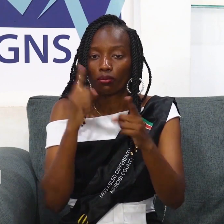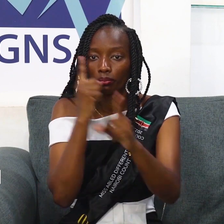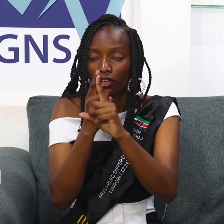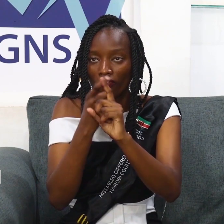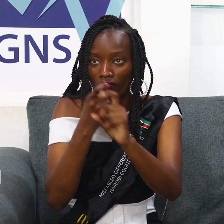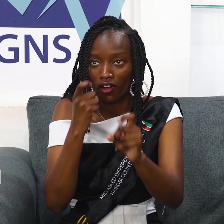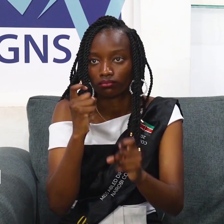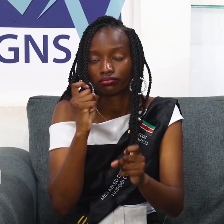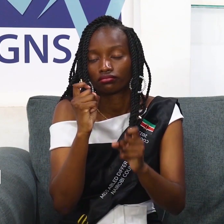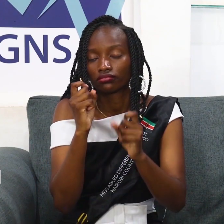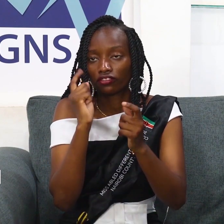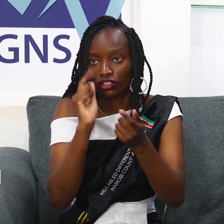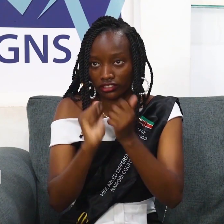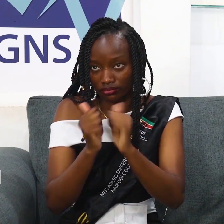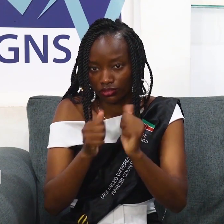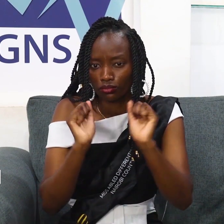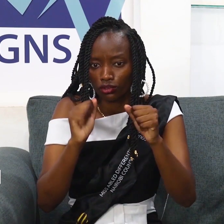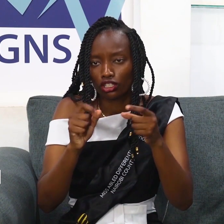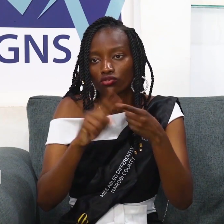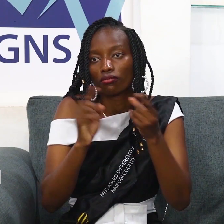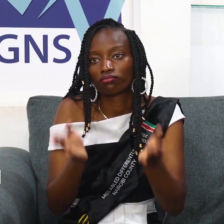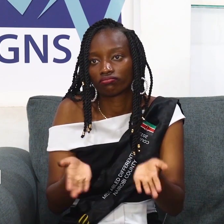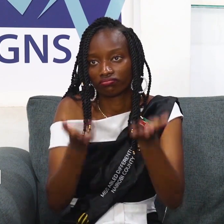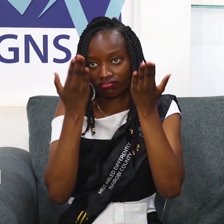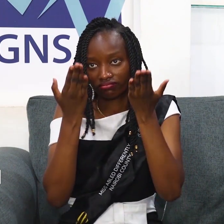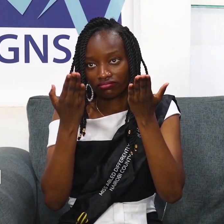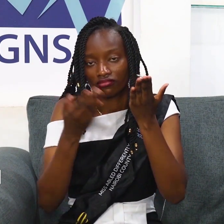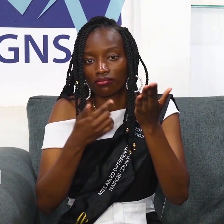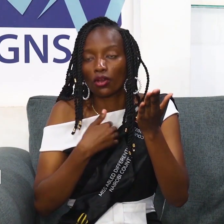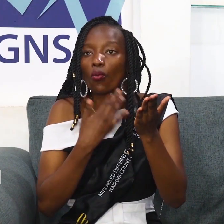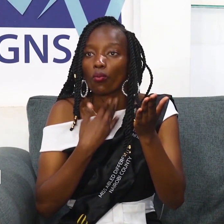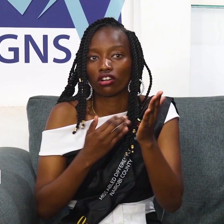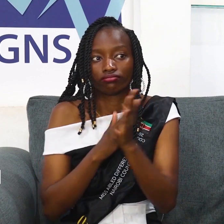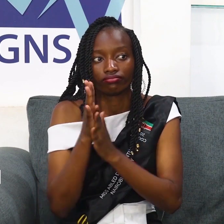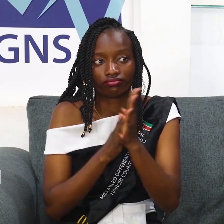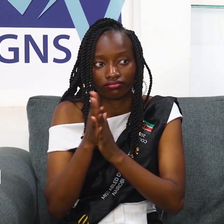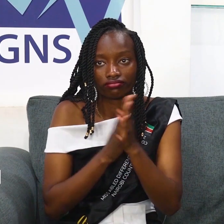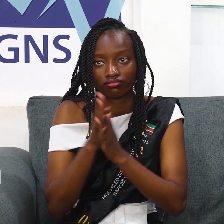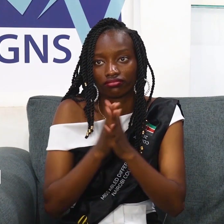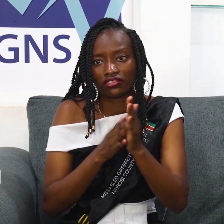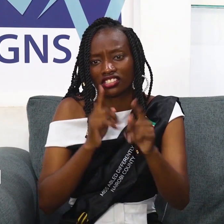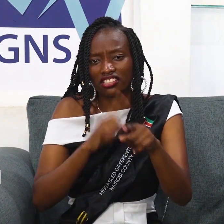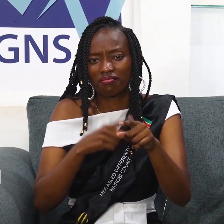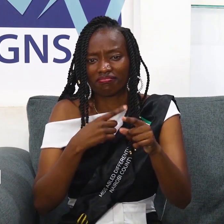there is a sport event that we want to involve the models that